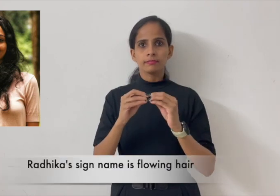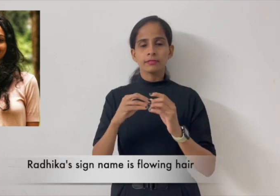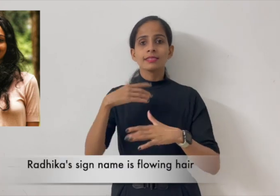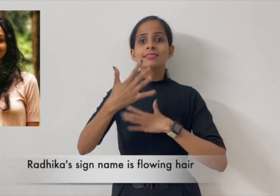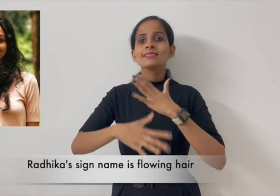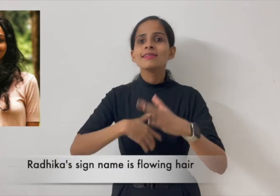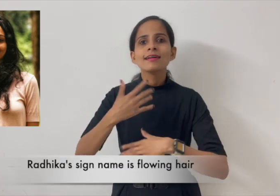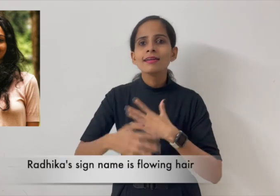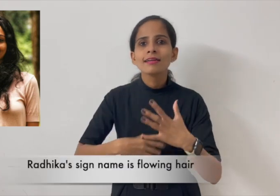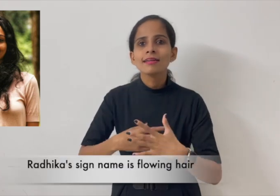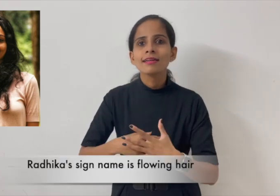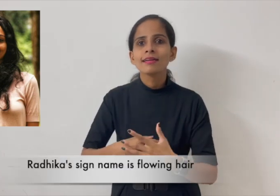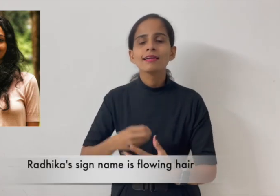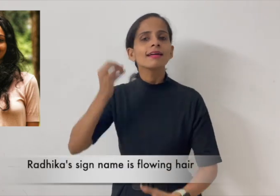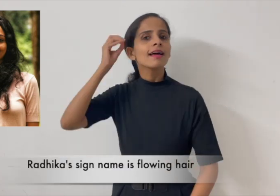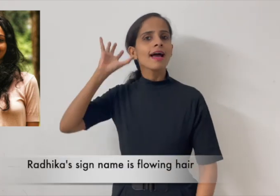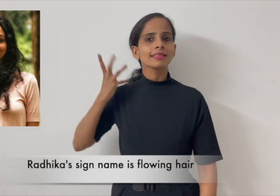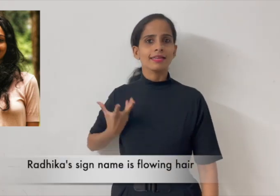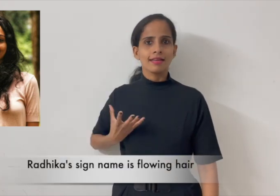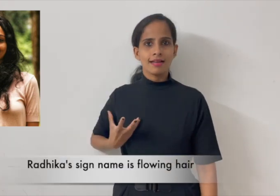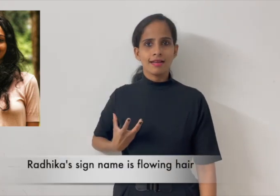Rathika's sign name is Flowing Hair.